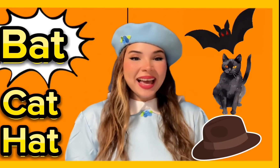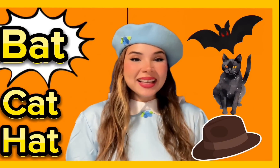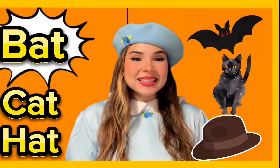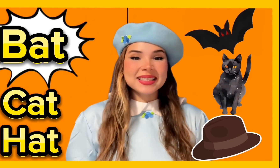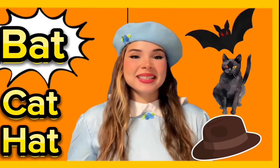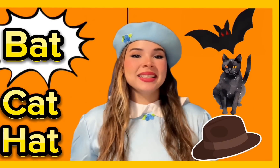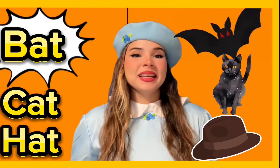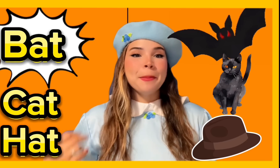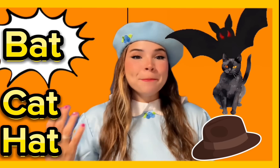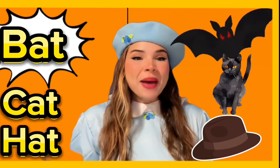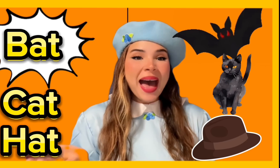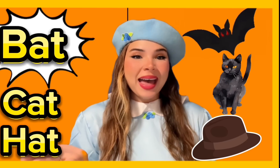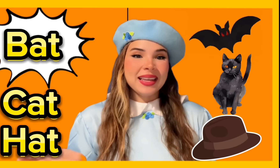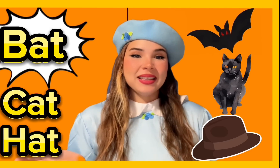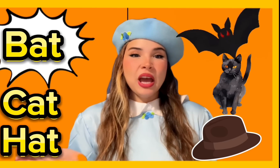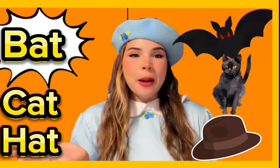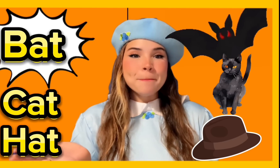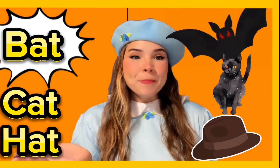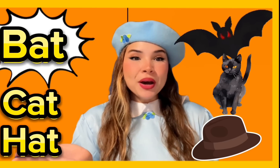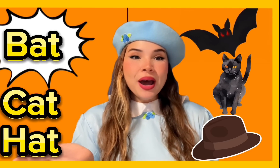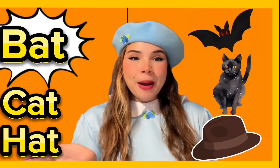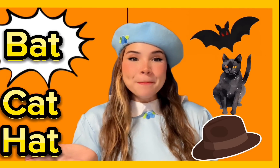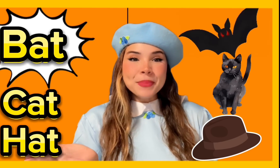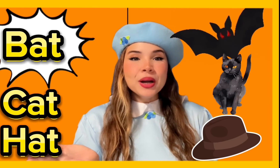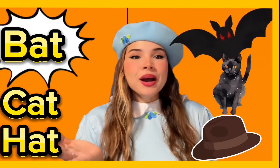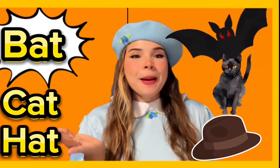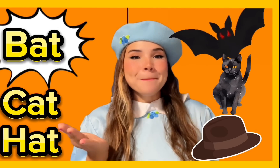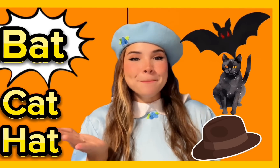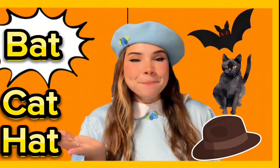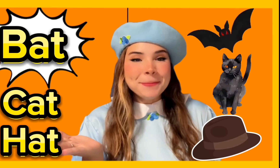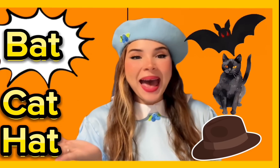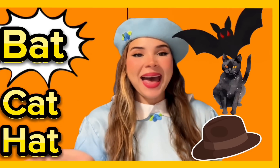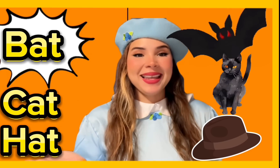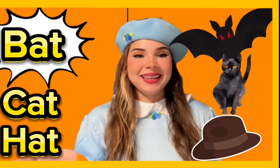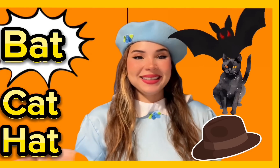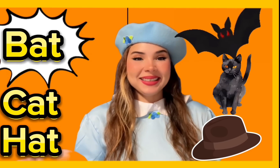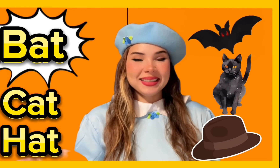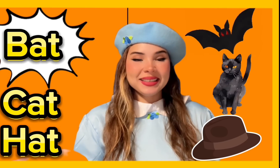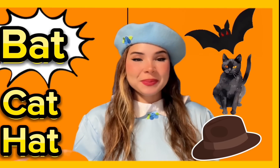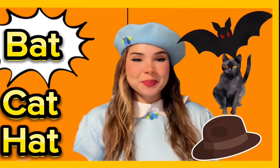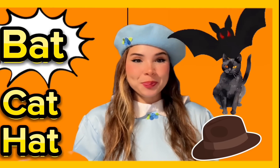Yes. Bat. Bat. Bat.